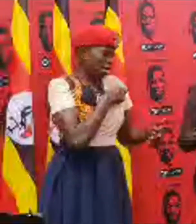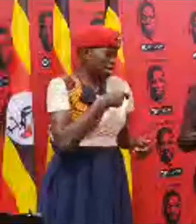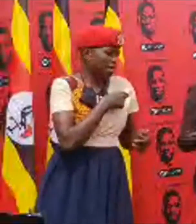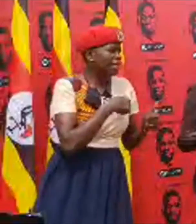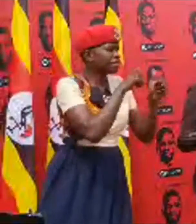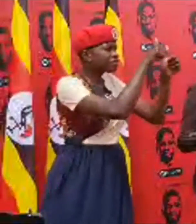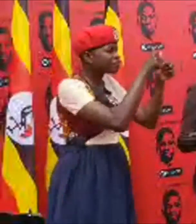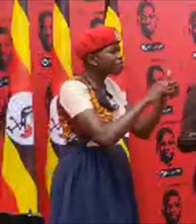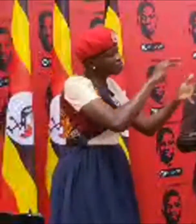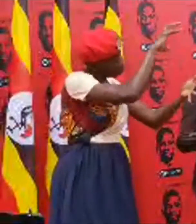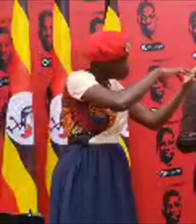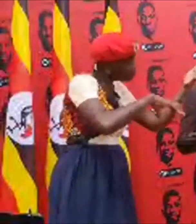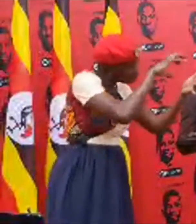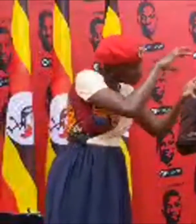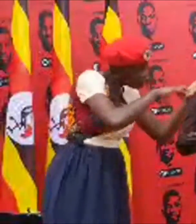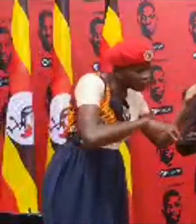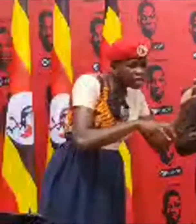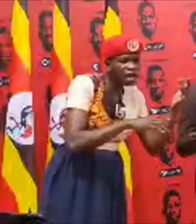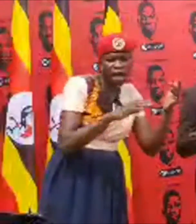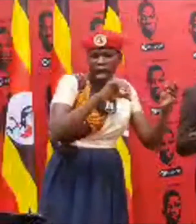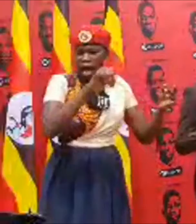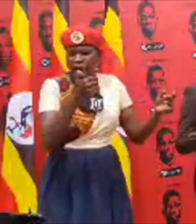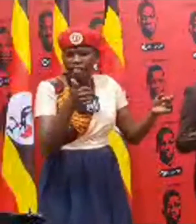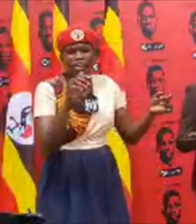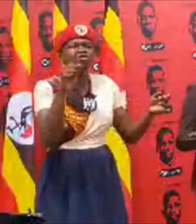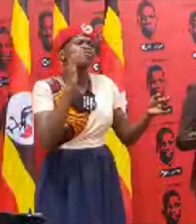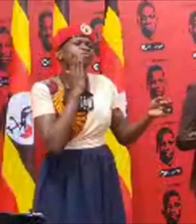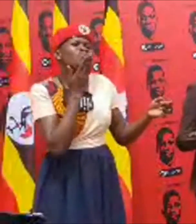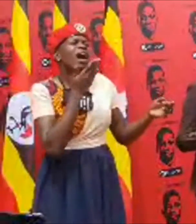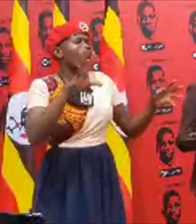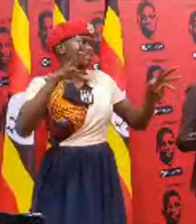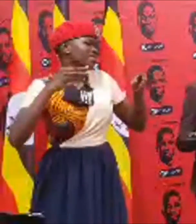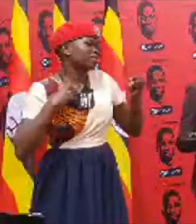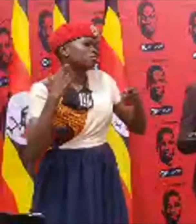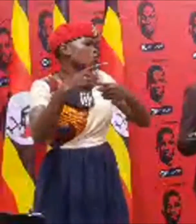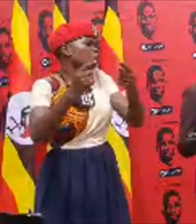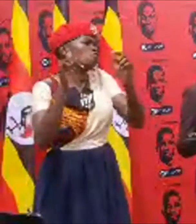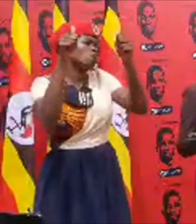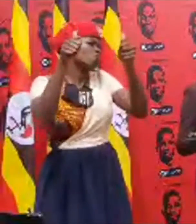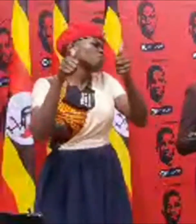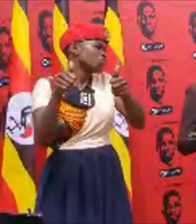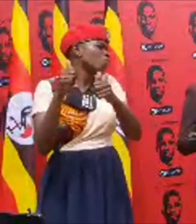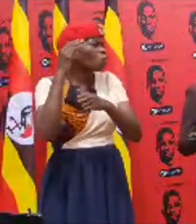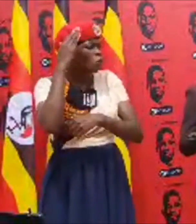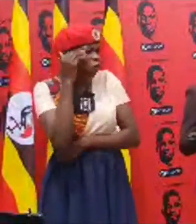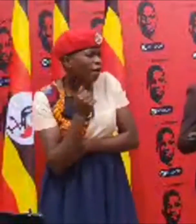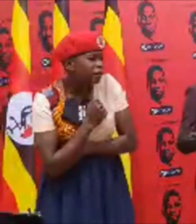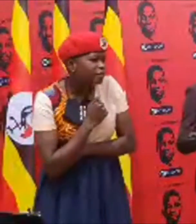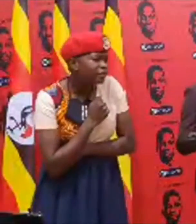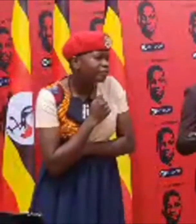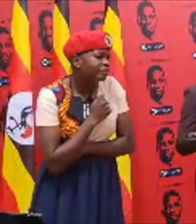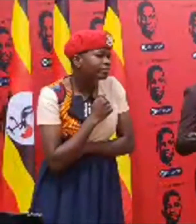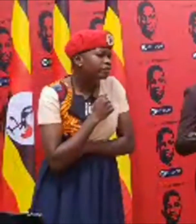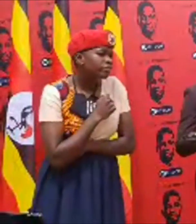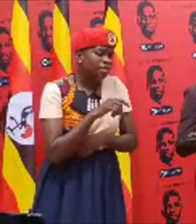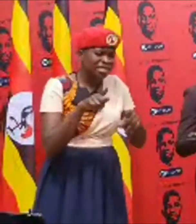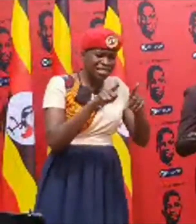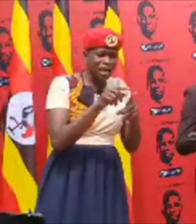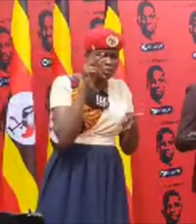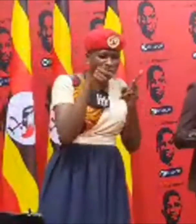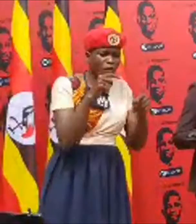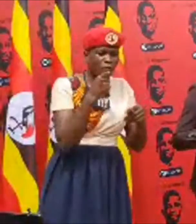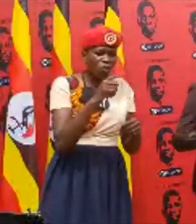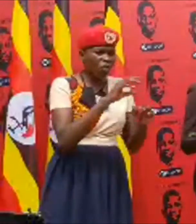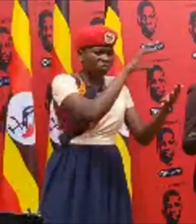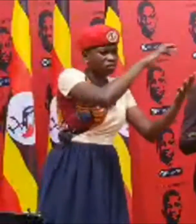aspirant being pulled down? Meanwhile, posters of another aspirant are being put up by the same people who are pulling down